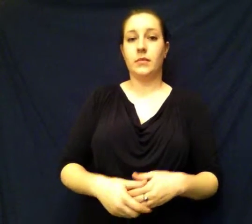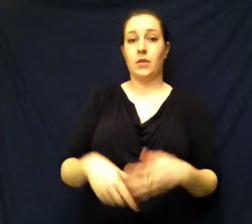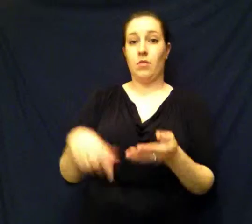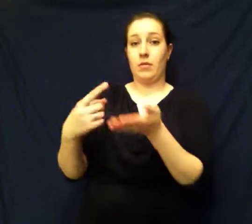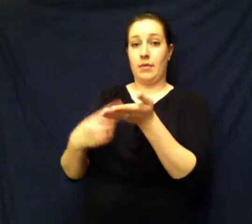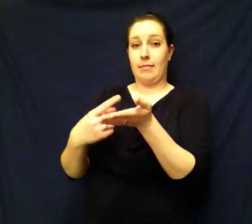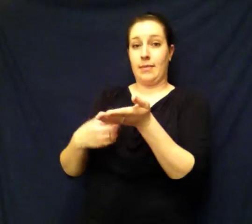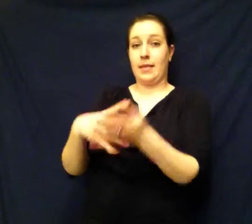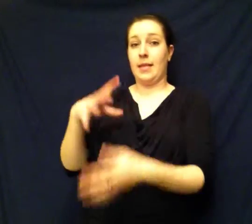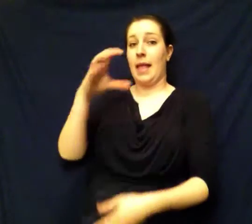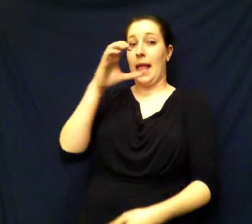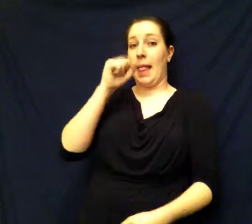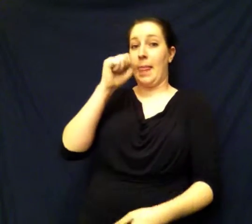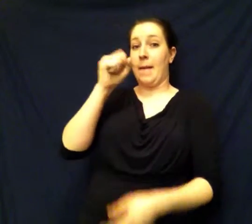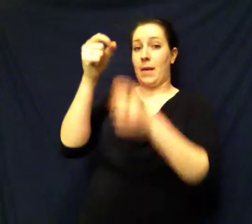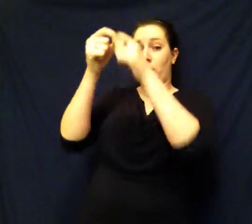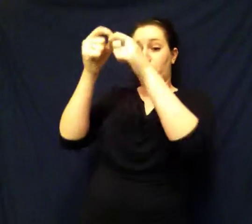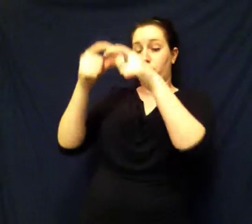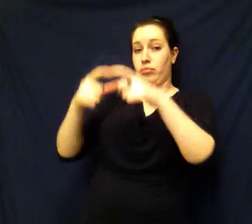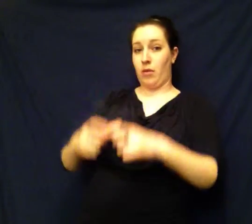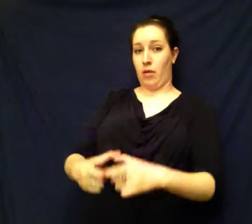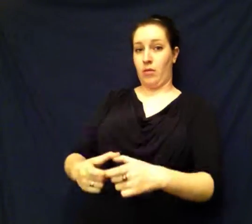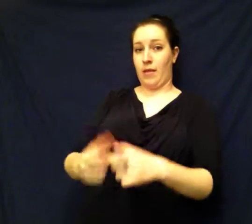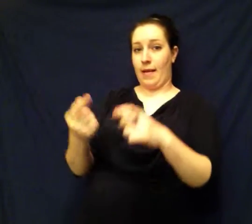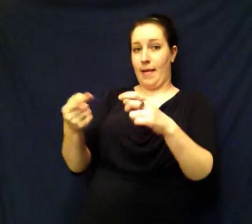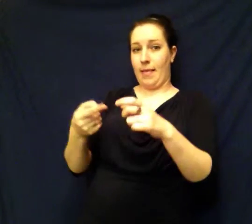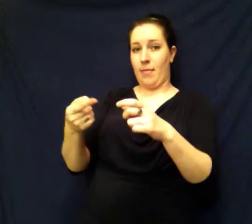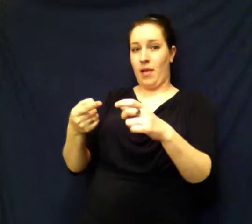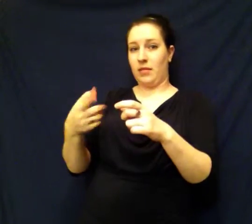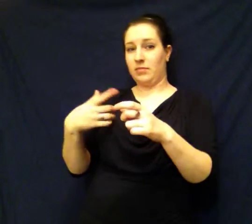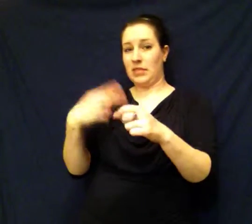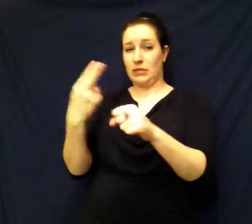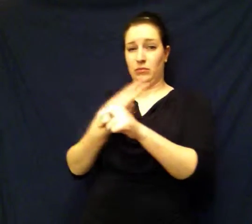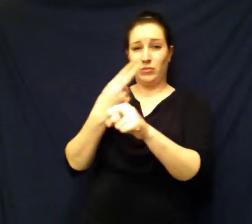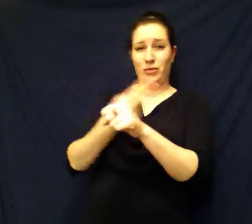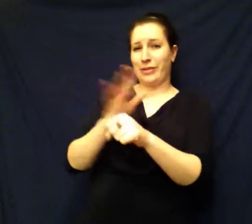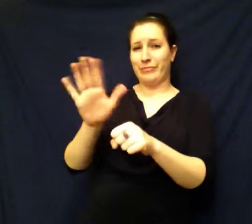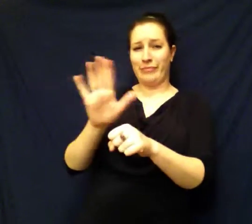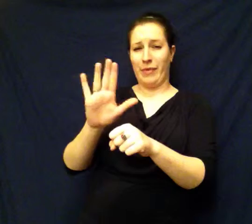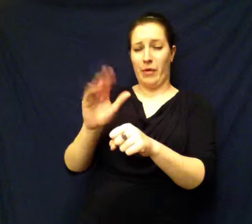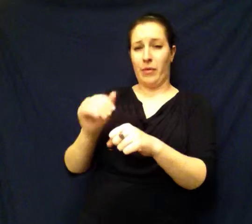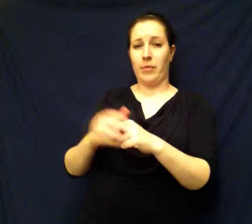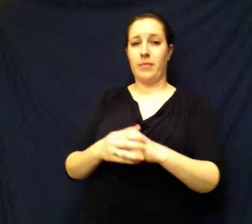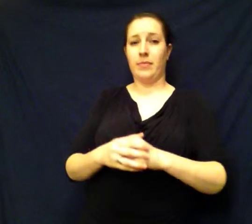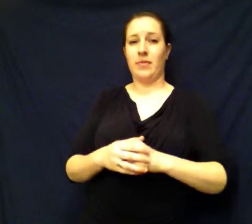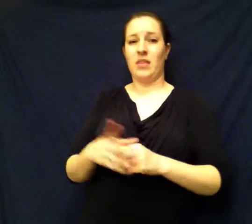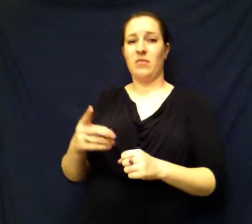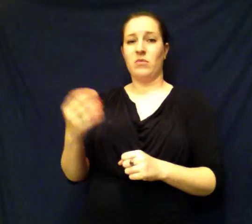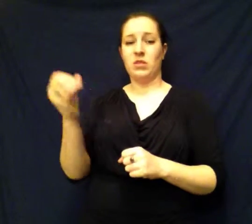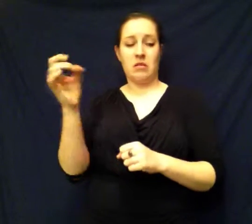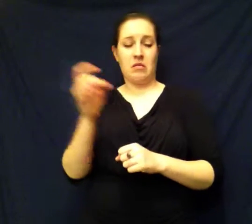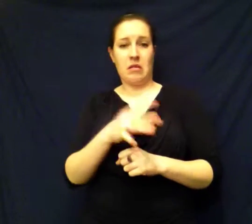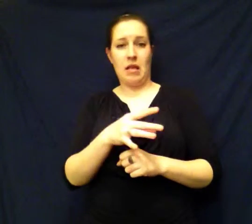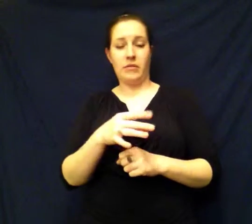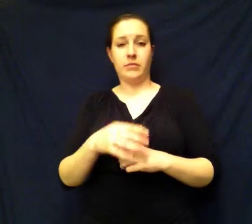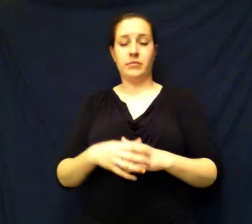bottle. It doesn't have any wear on the base, suggesting that it was deposited very shortly after it was manufactured. It even has the